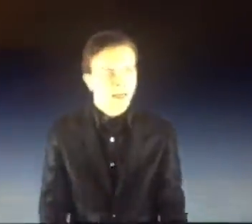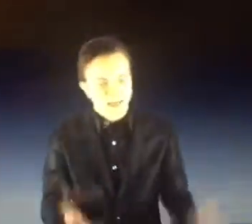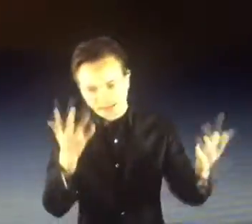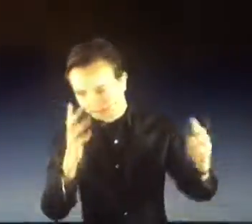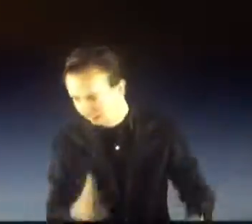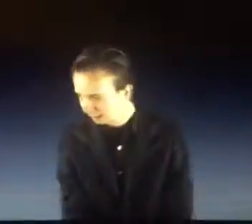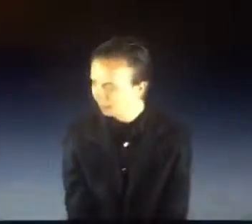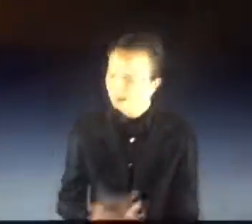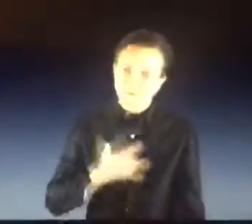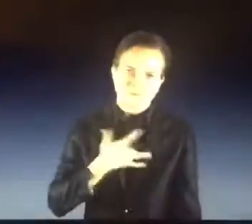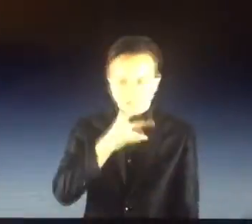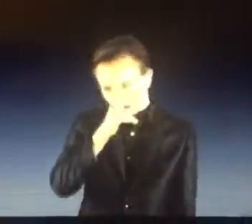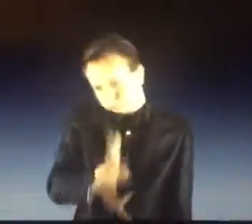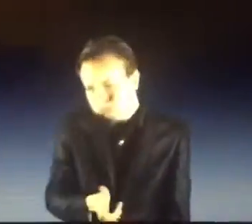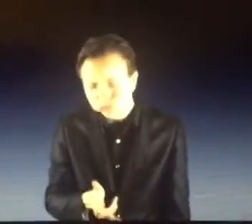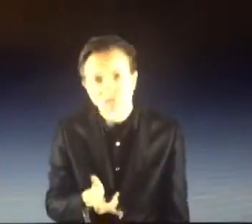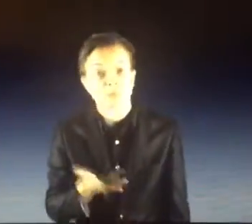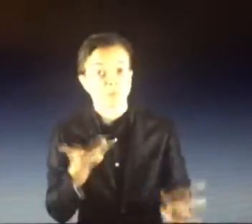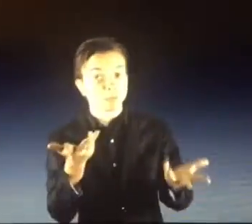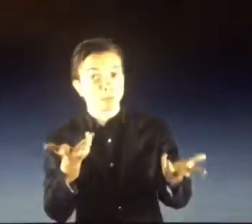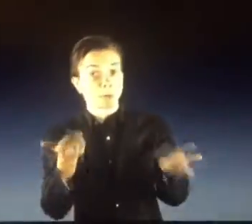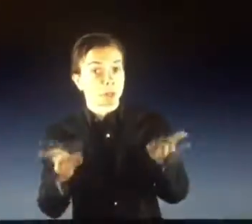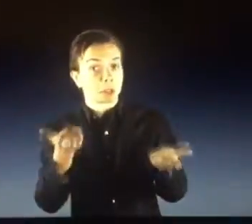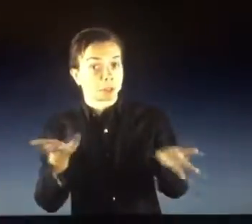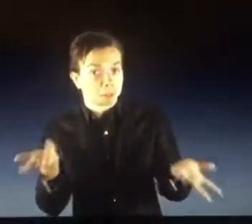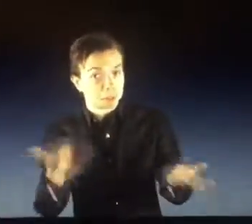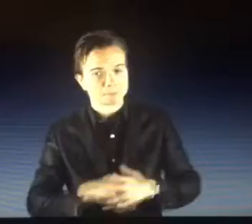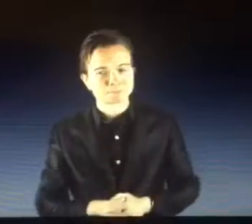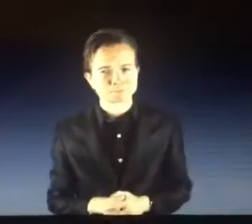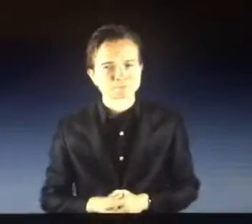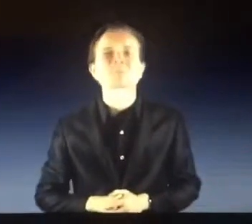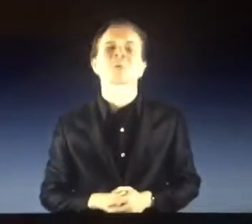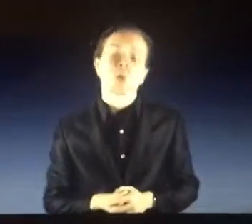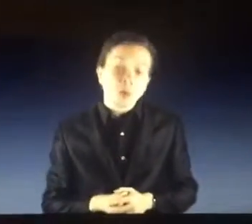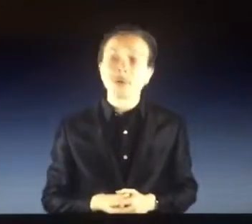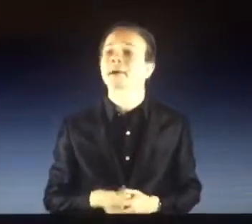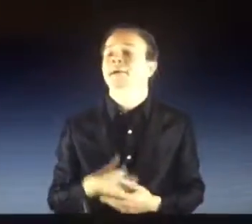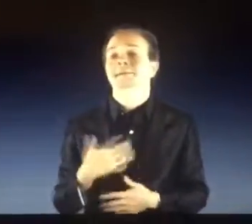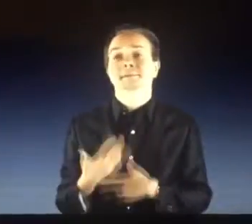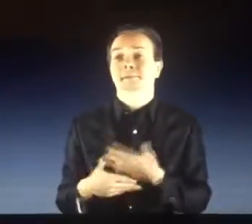parents deaf? Like, you just are mad about how lousy you are.